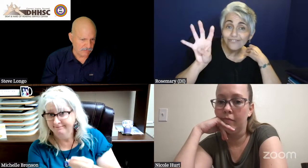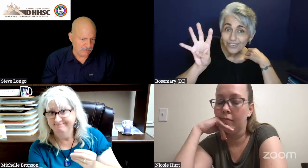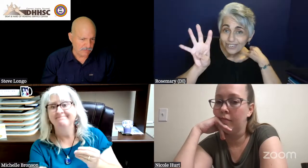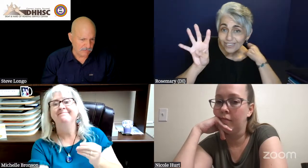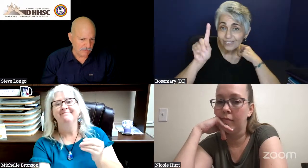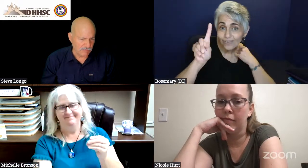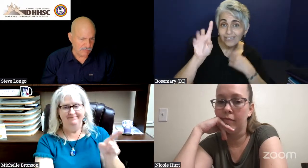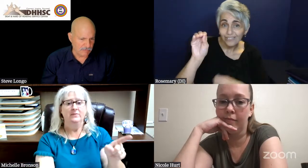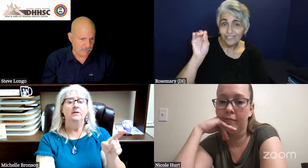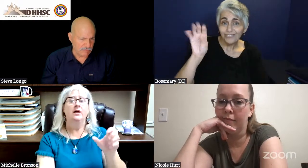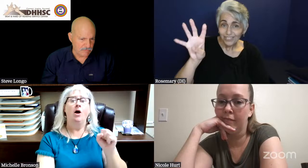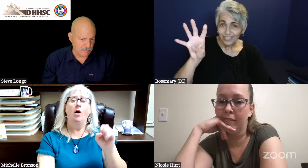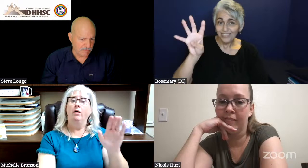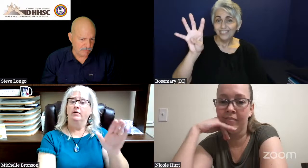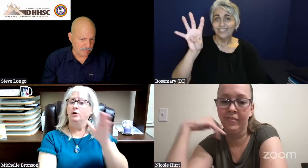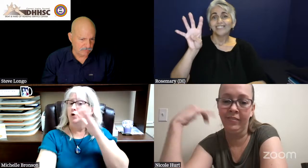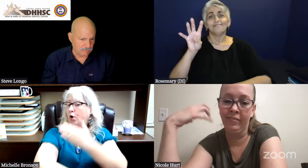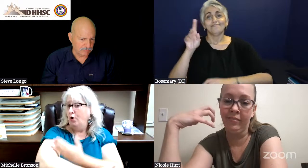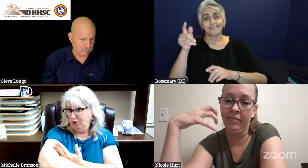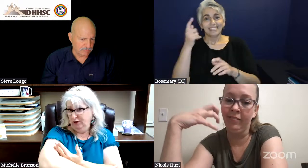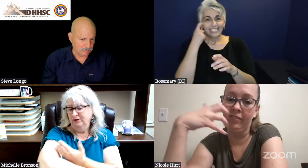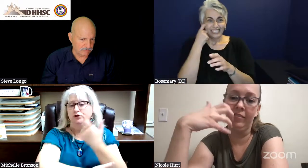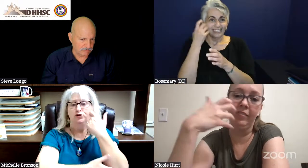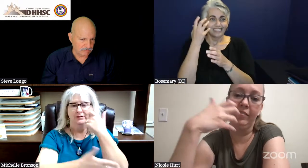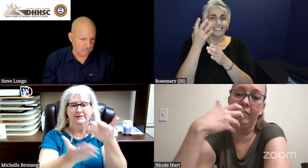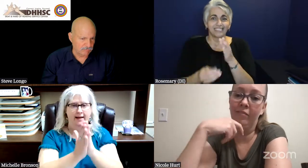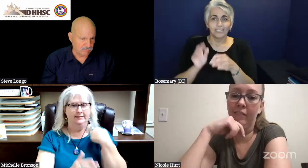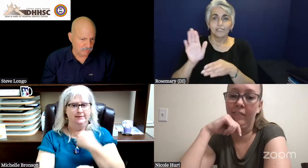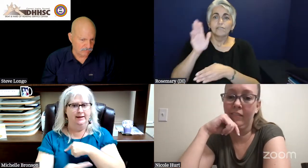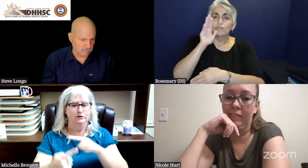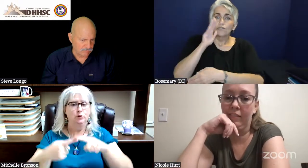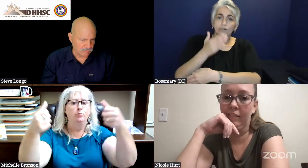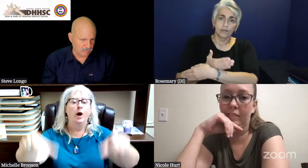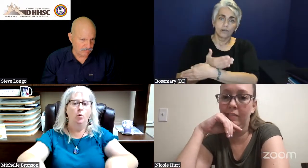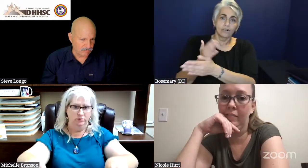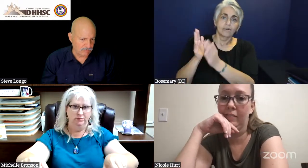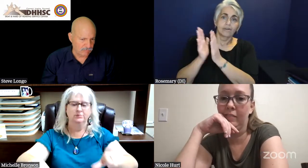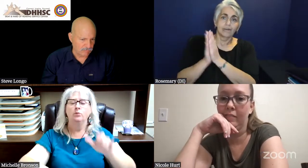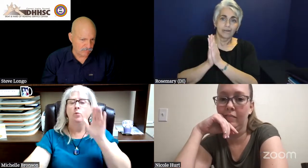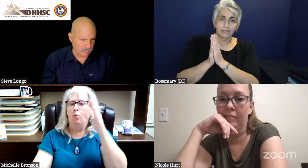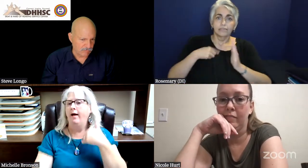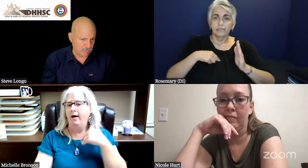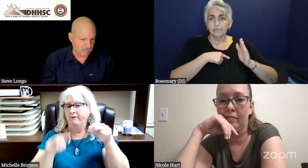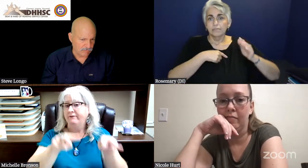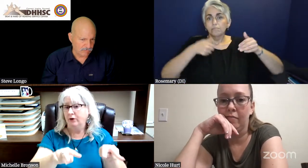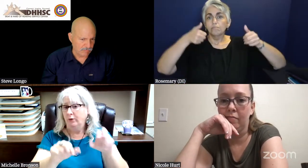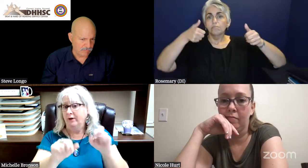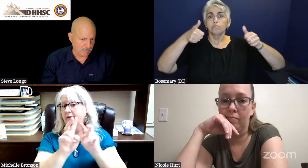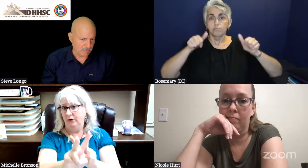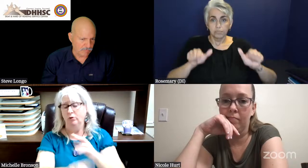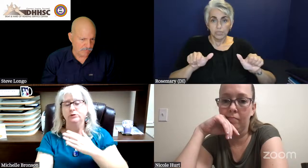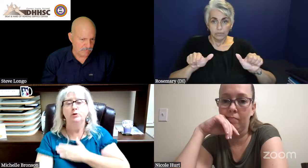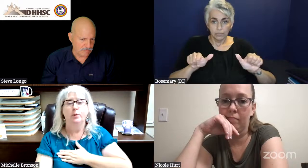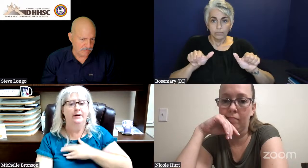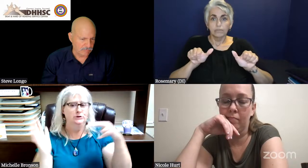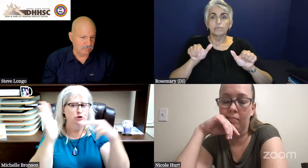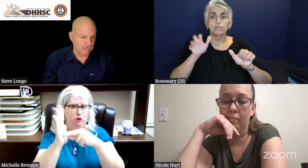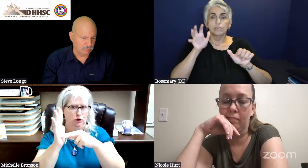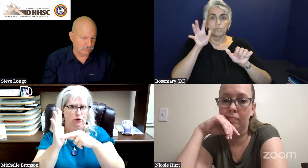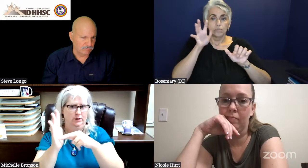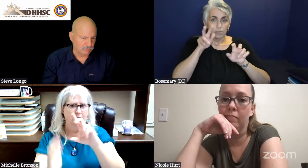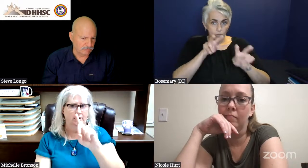was 104 years old, and he just passed, and his daughter has asked us